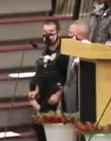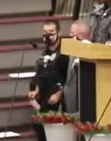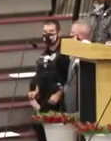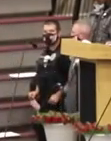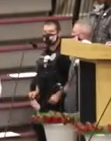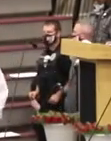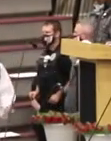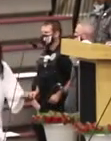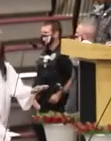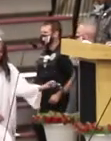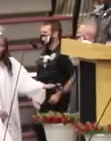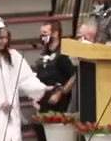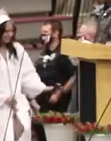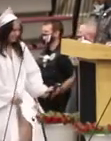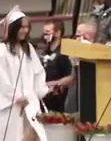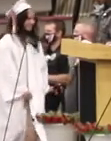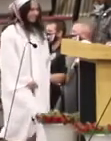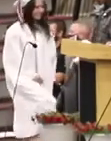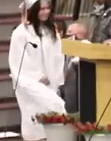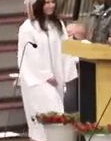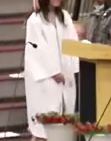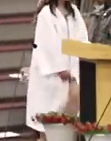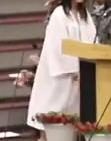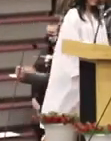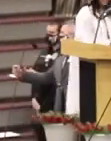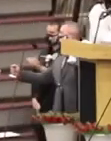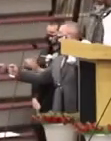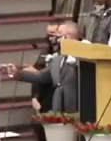Caitlin Edith Vasquez.